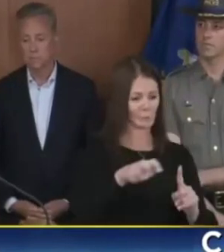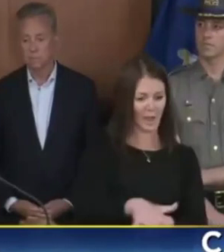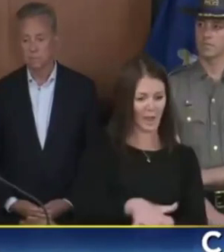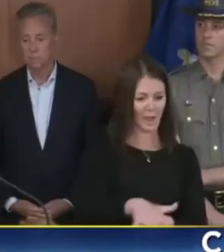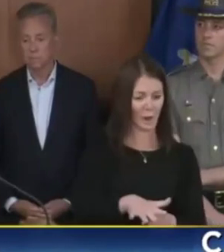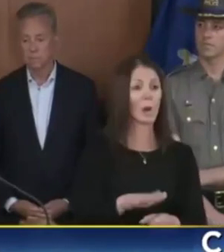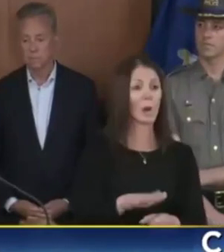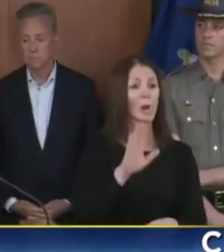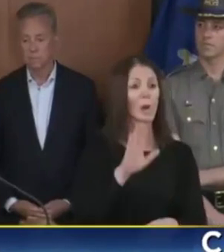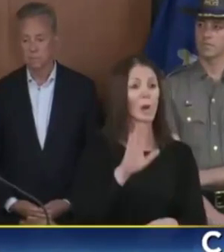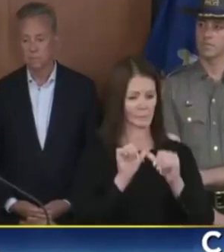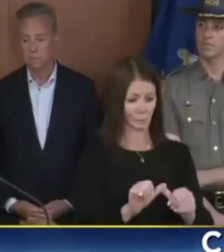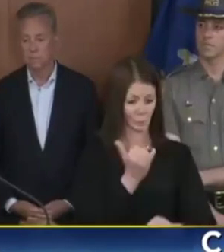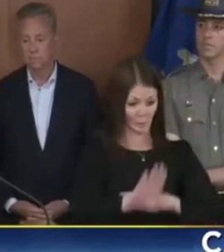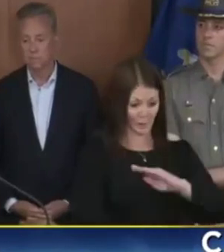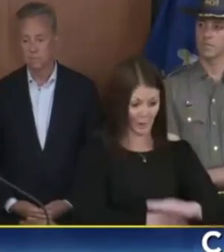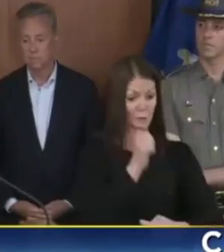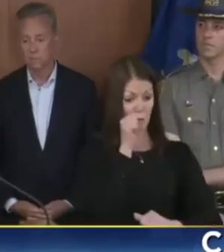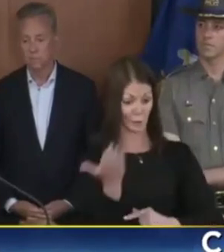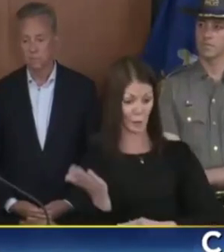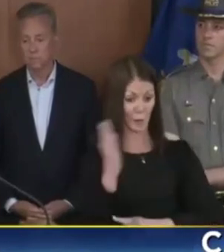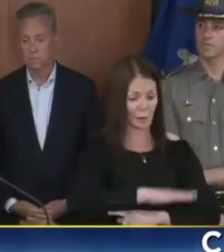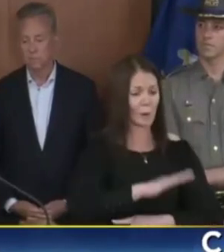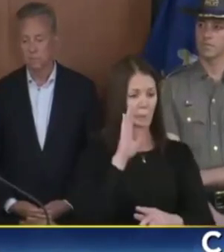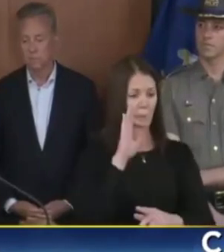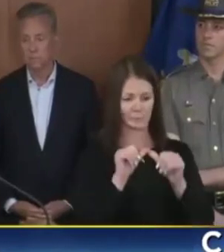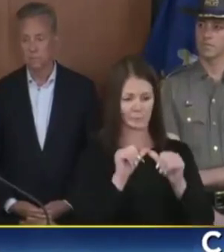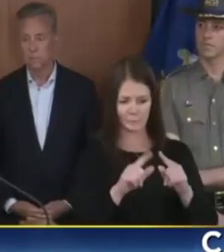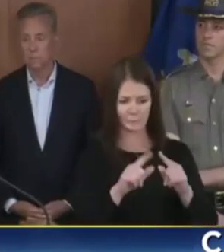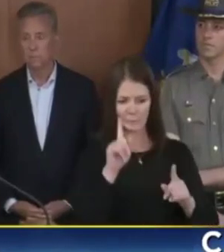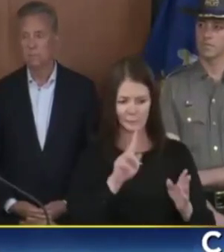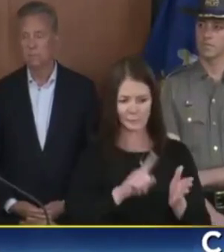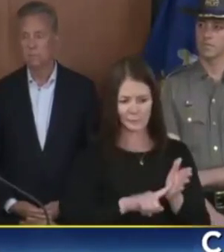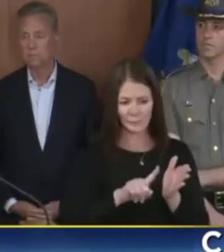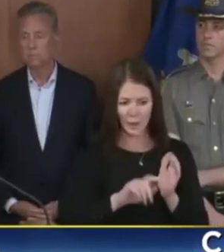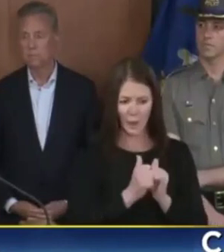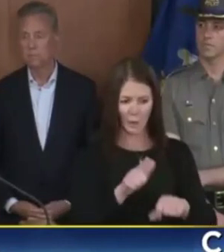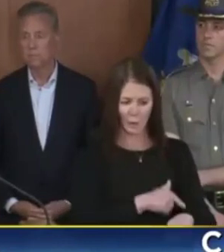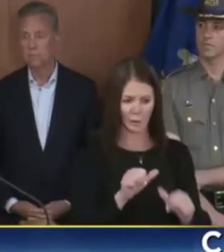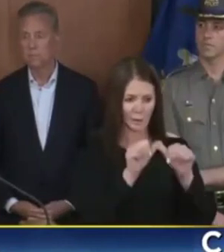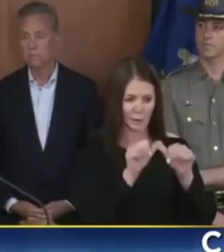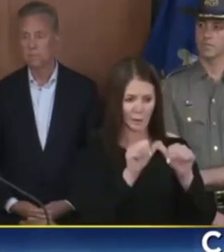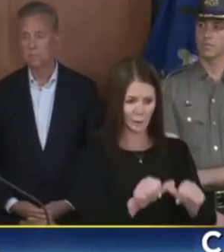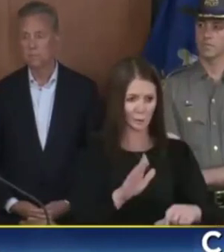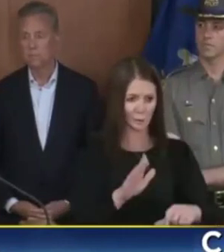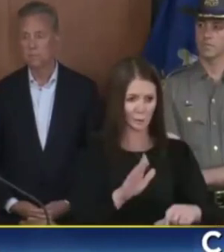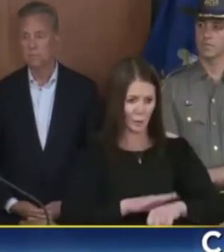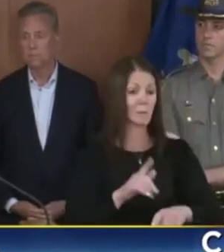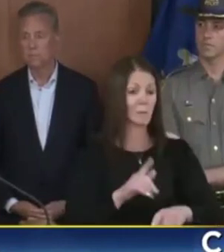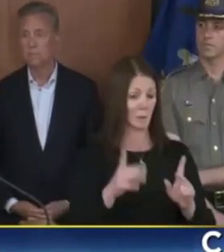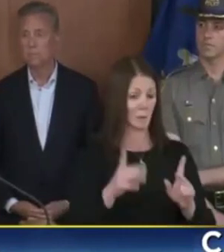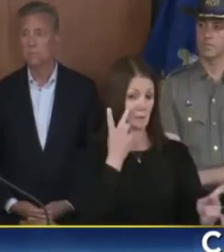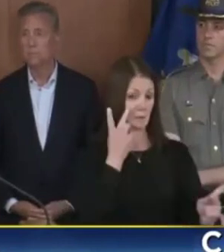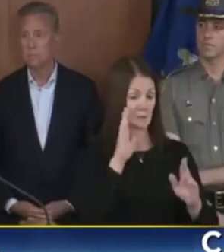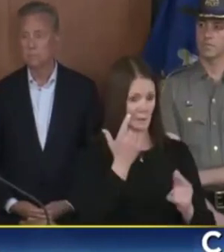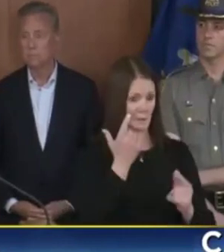tomorrow, continue to evaluate how long we need to keep that in place. But we already see that that's working, as we're seeing the traffic coming out of New York has already lessened.